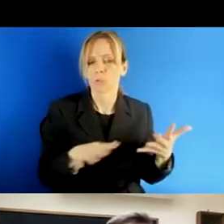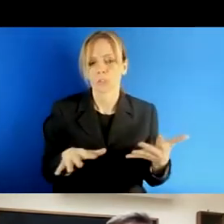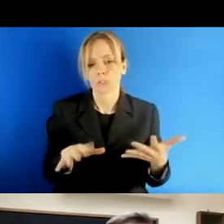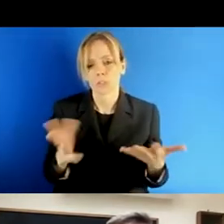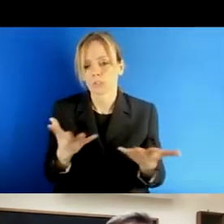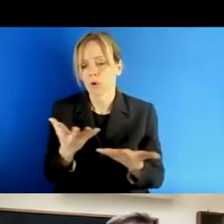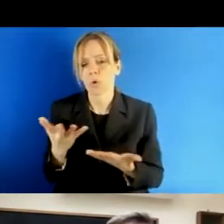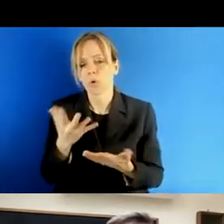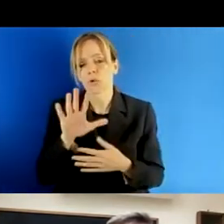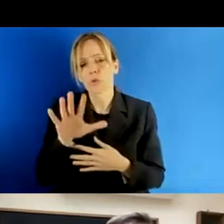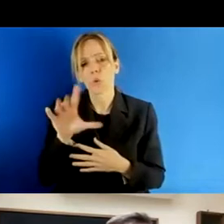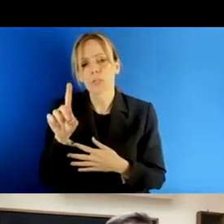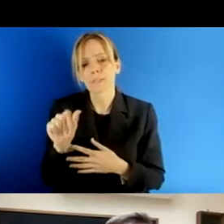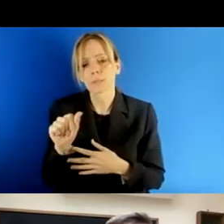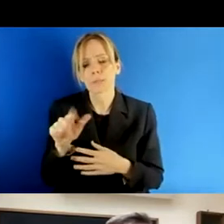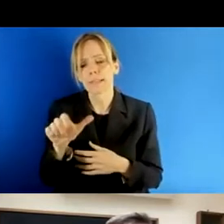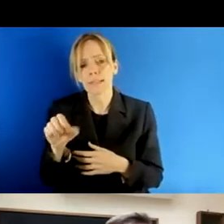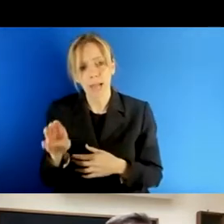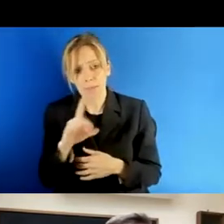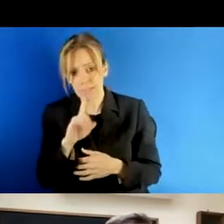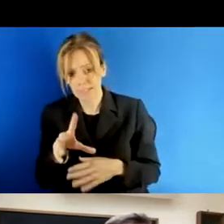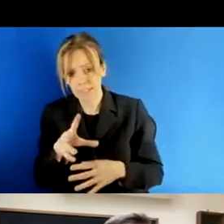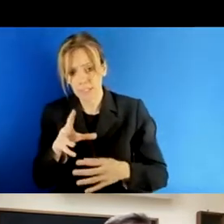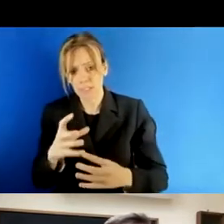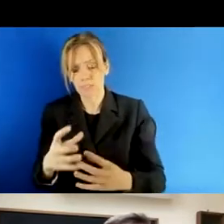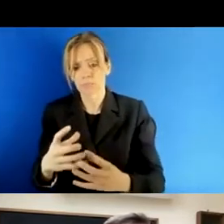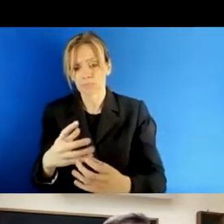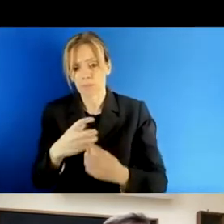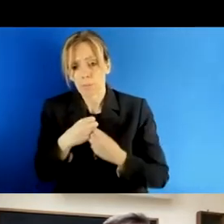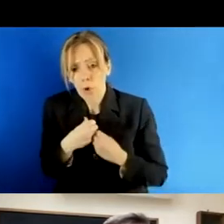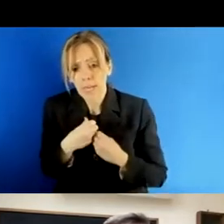disability lab, embrace universal design, and why?